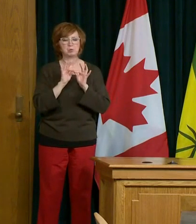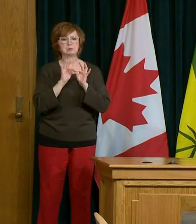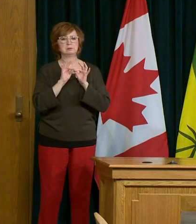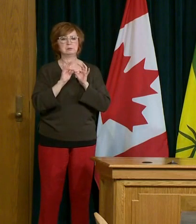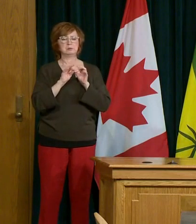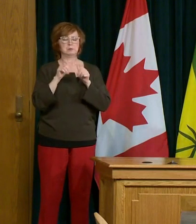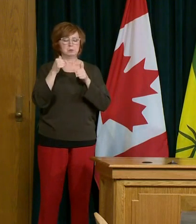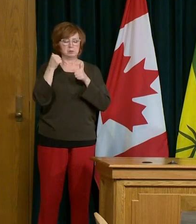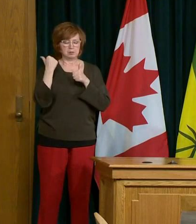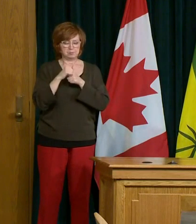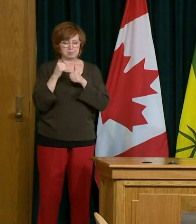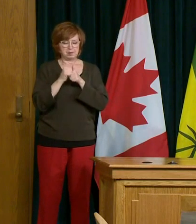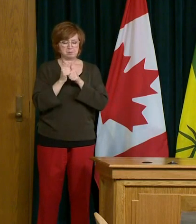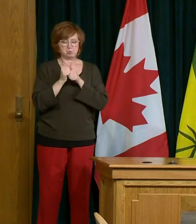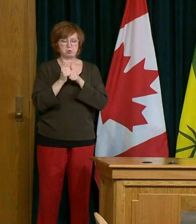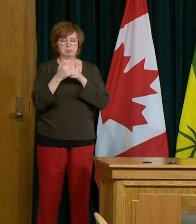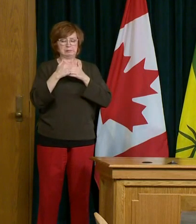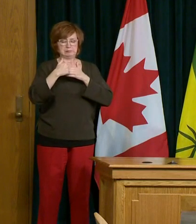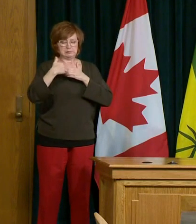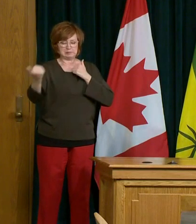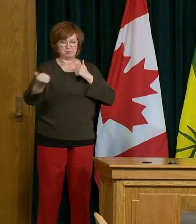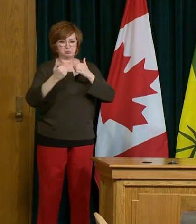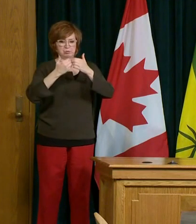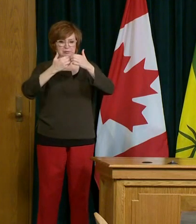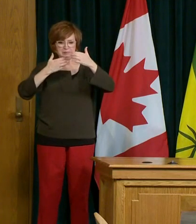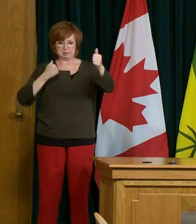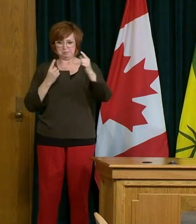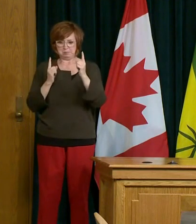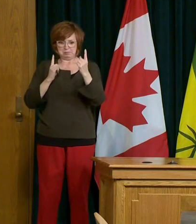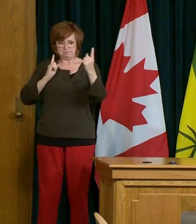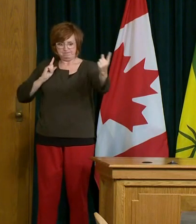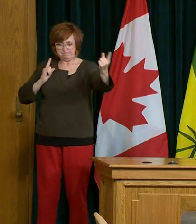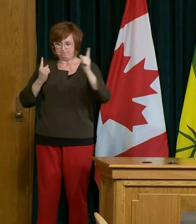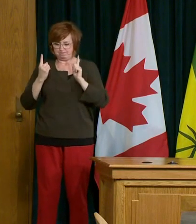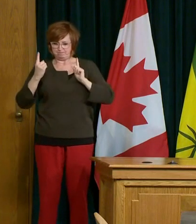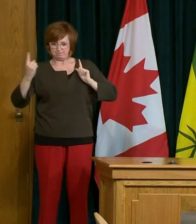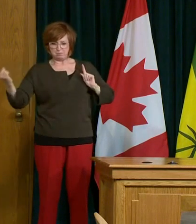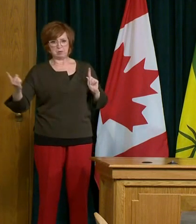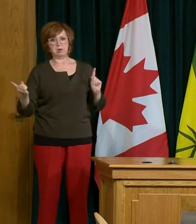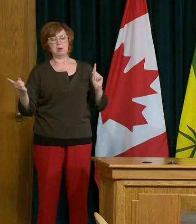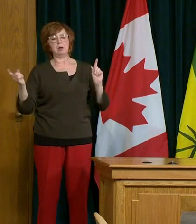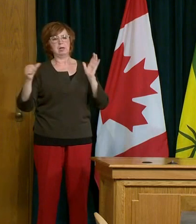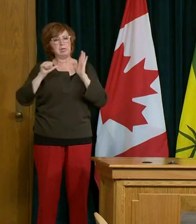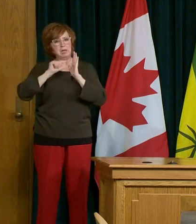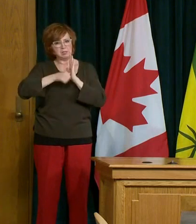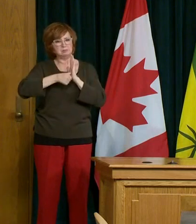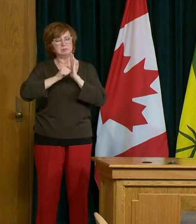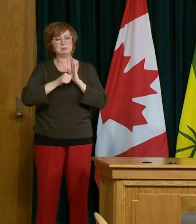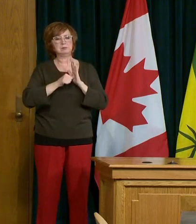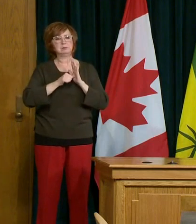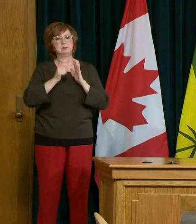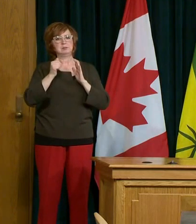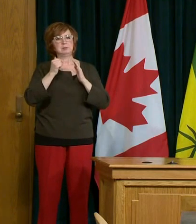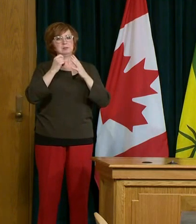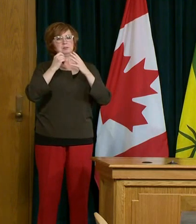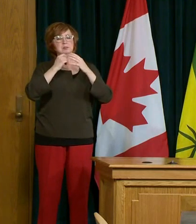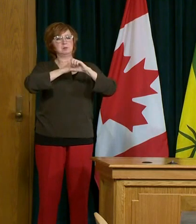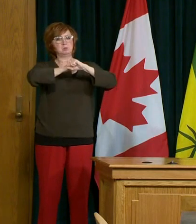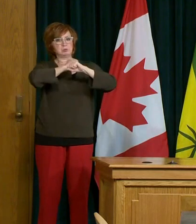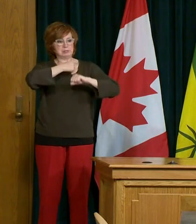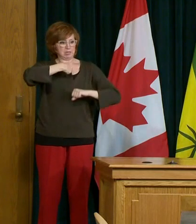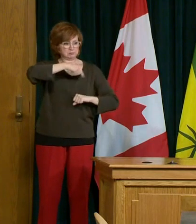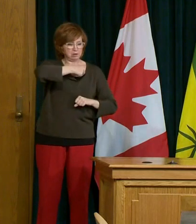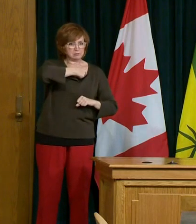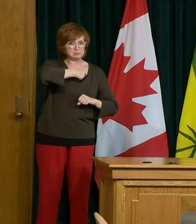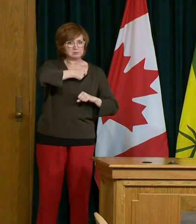distancing. This has proved successful to us, not only in protecting ourselves, but in protecting those that are elderly and those that we